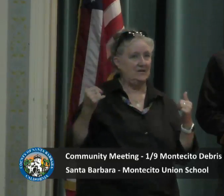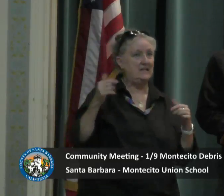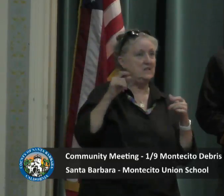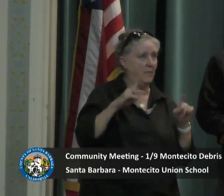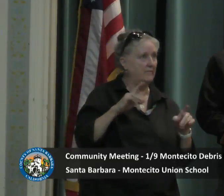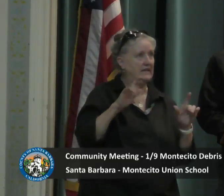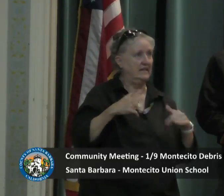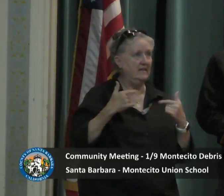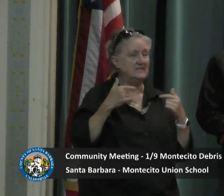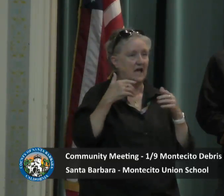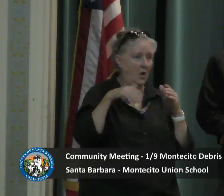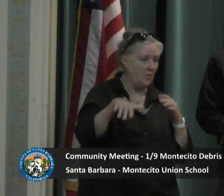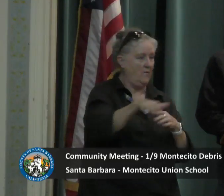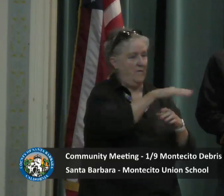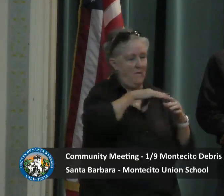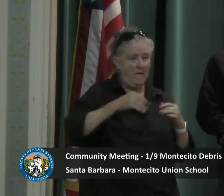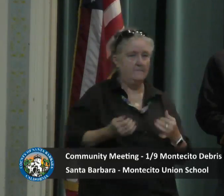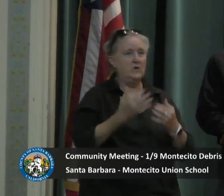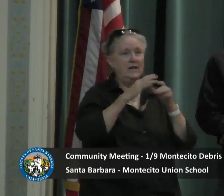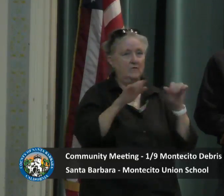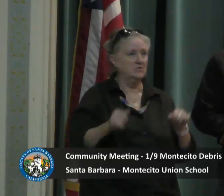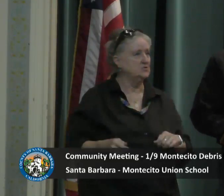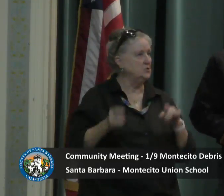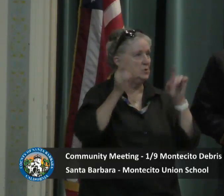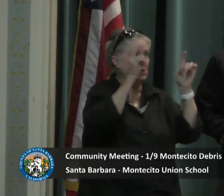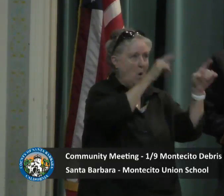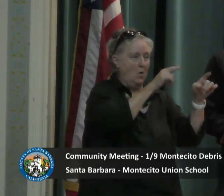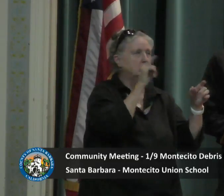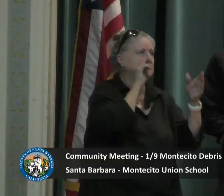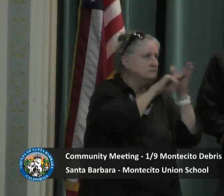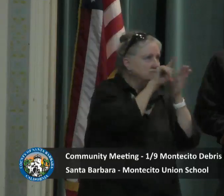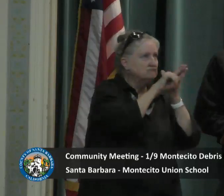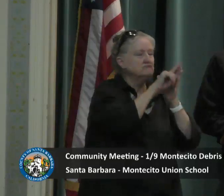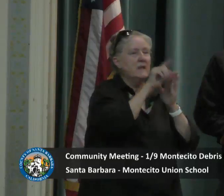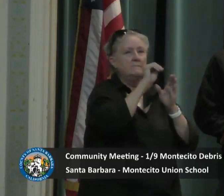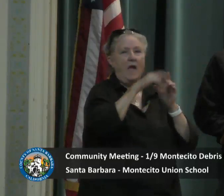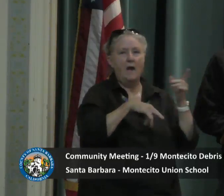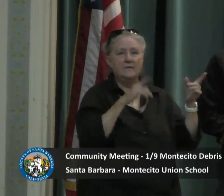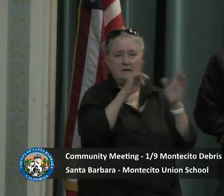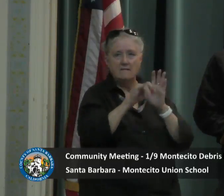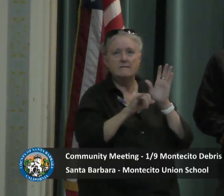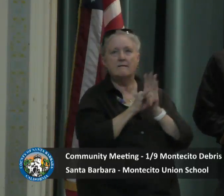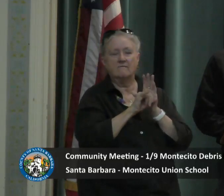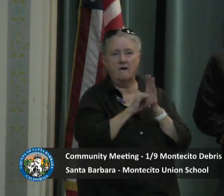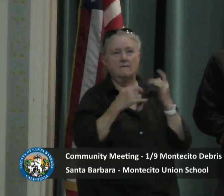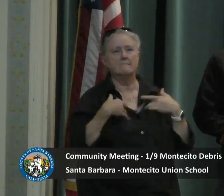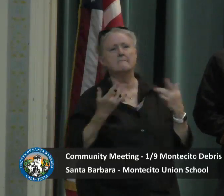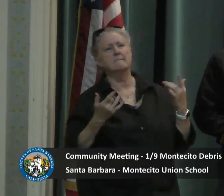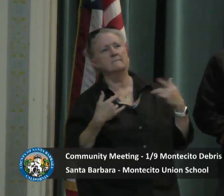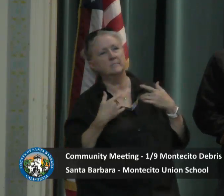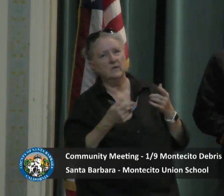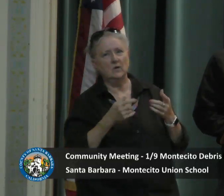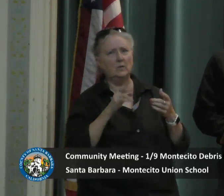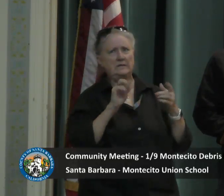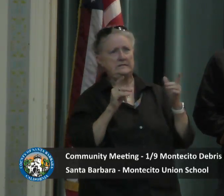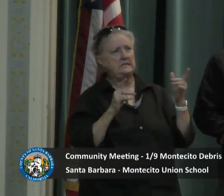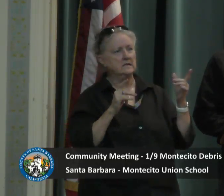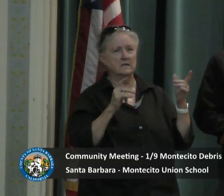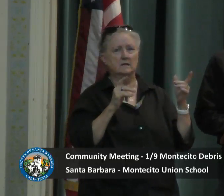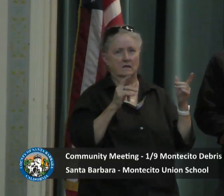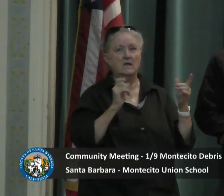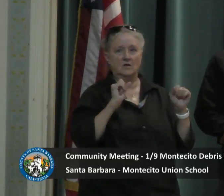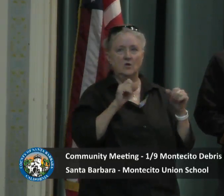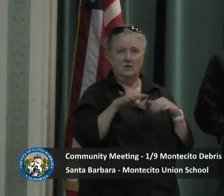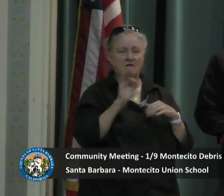that lives in or near burn areas to go to this interactive map and identify what the risk is. You can access